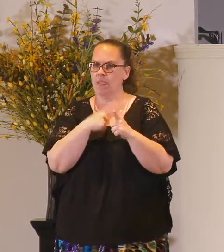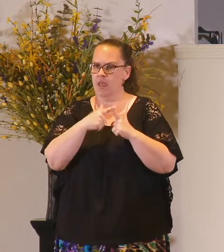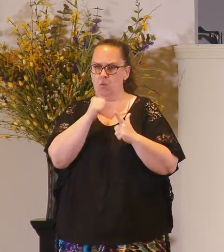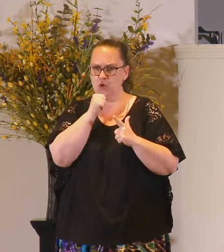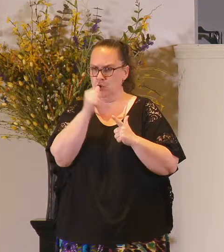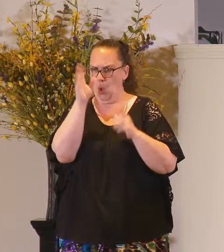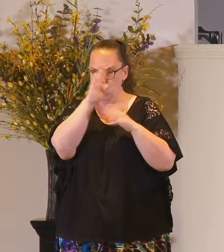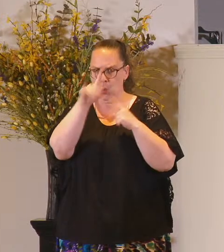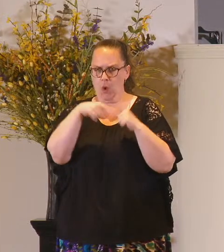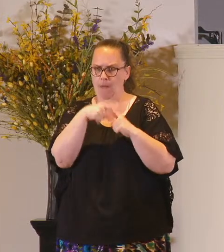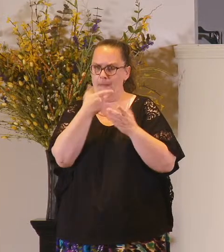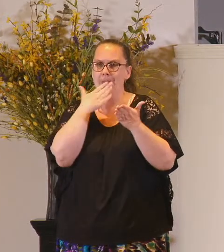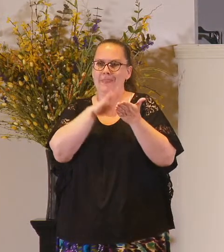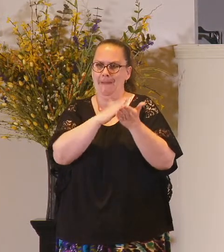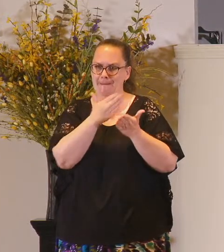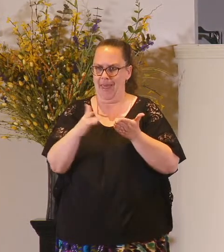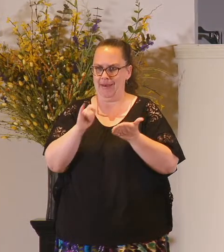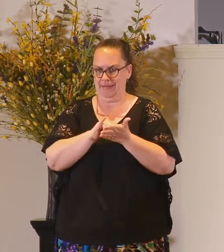leaven.